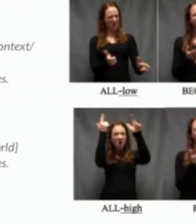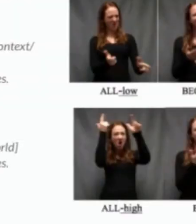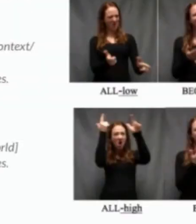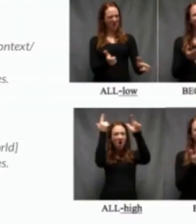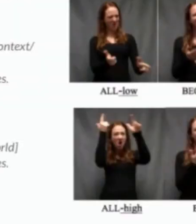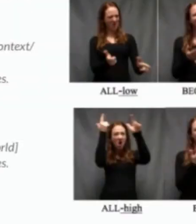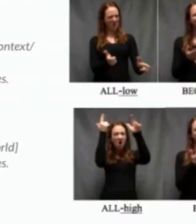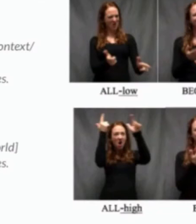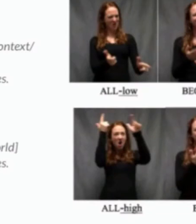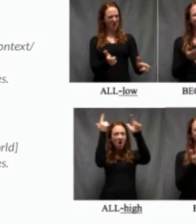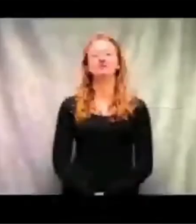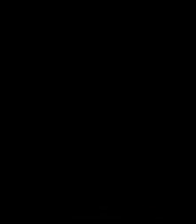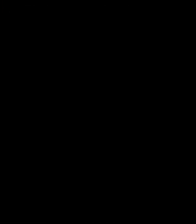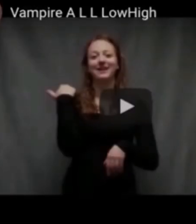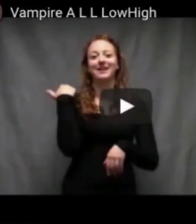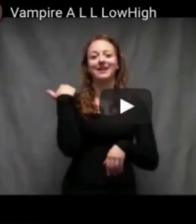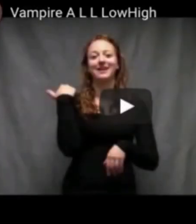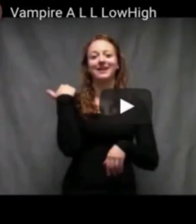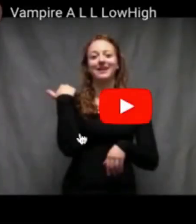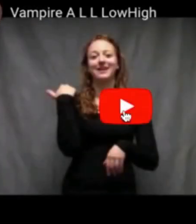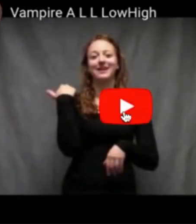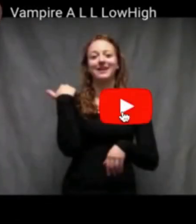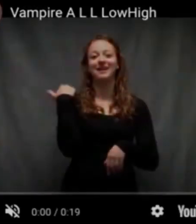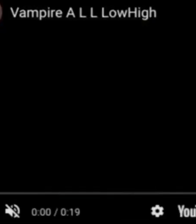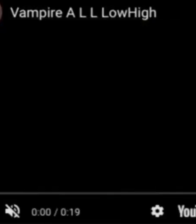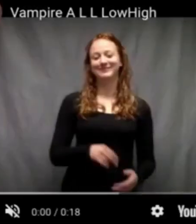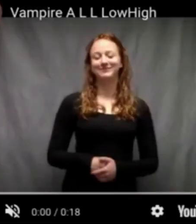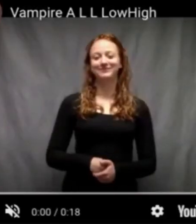Oh, wait, where did it go?